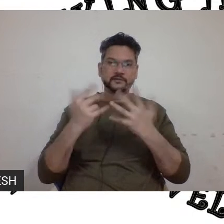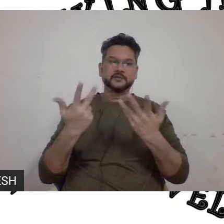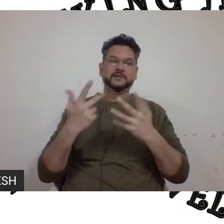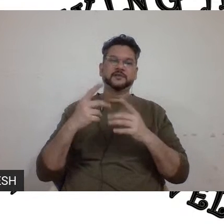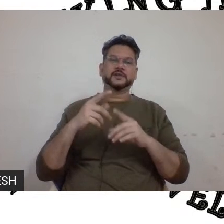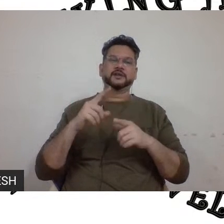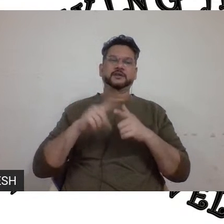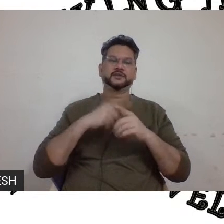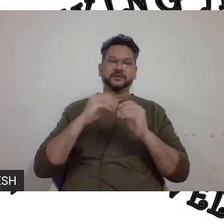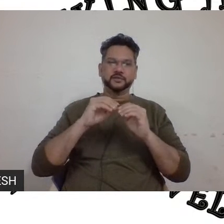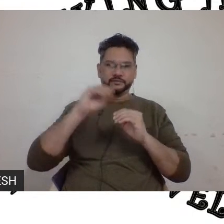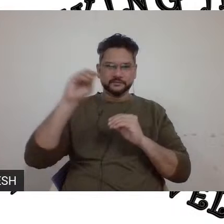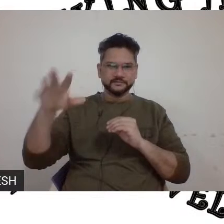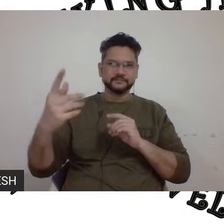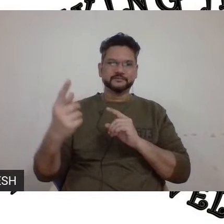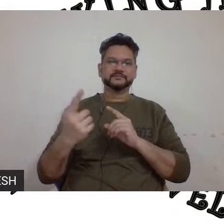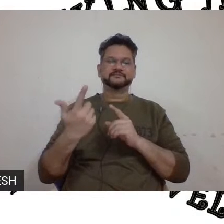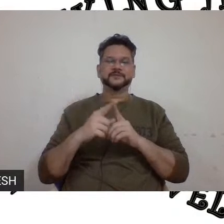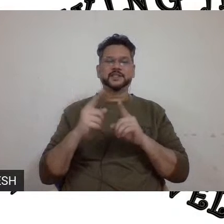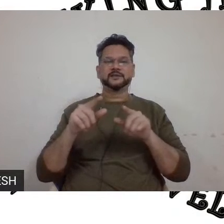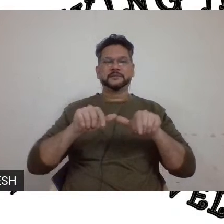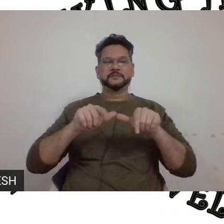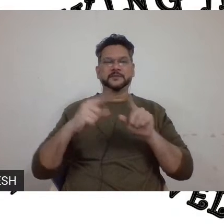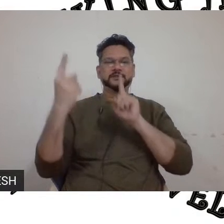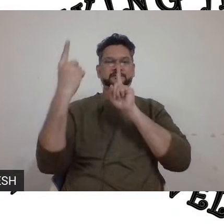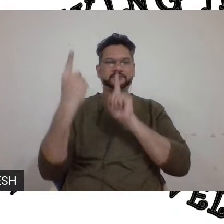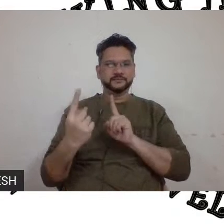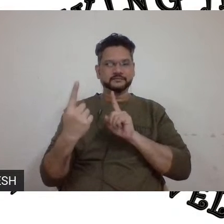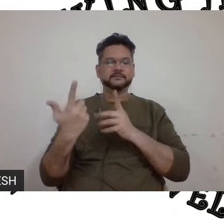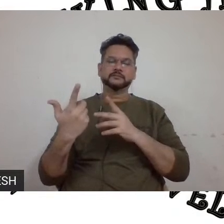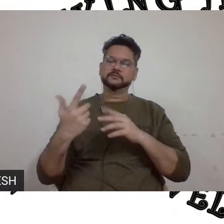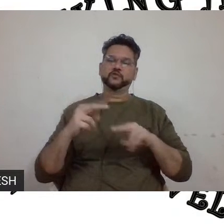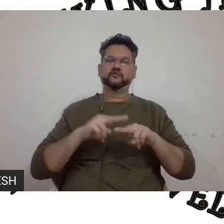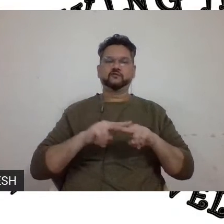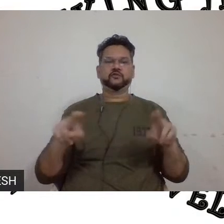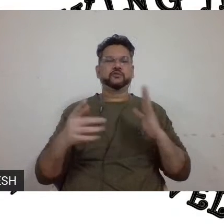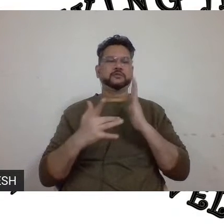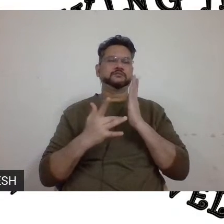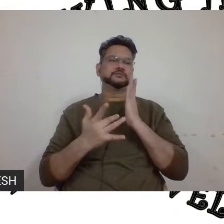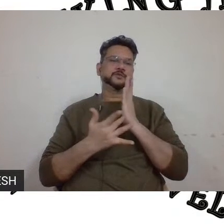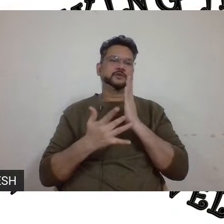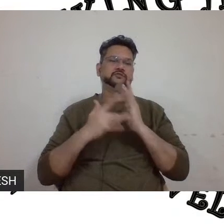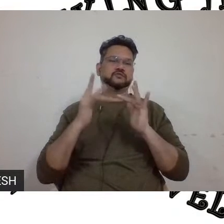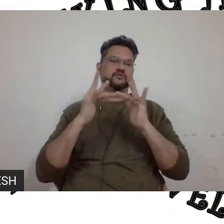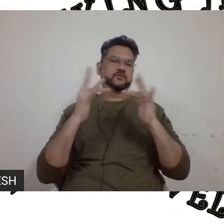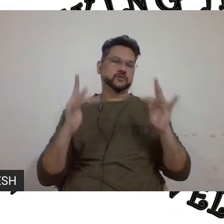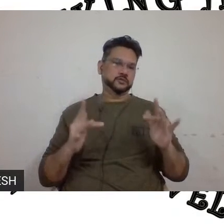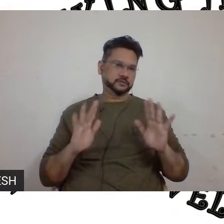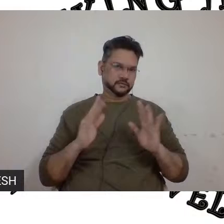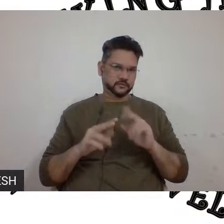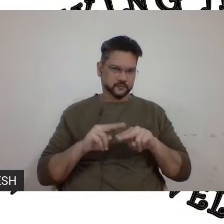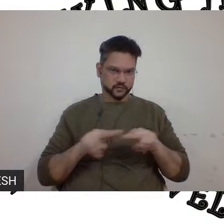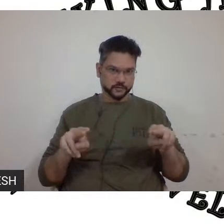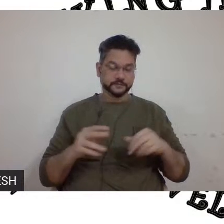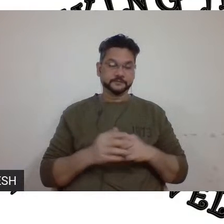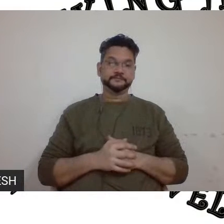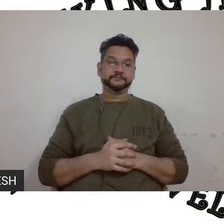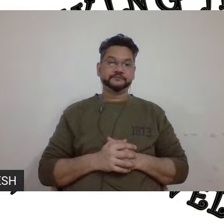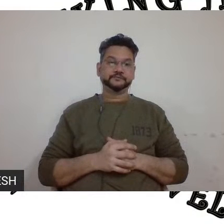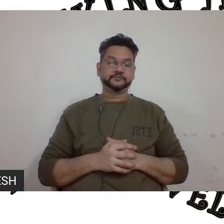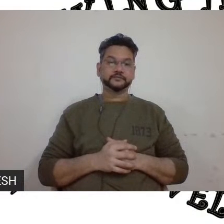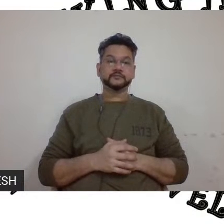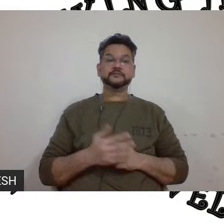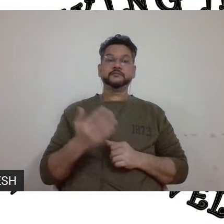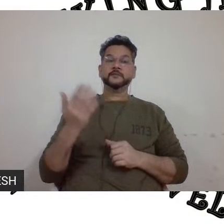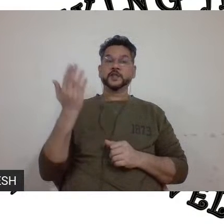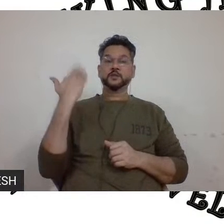one-on-one meetings to the online or virtual mode. Now, if you look at the private sector job, as the previous speaker, Mr. Gupta,